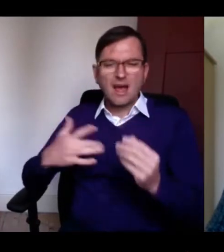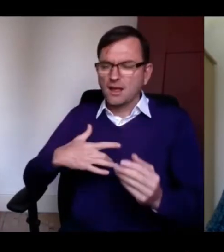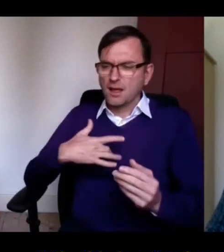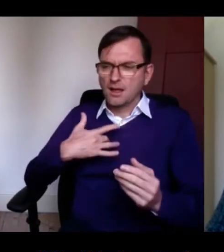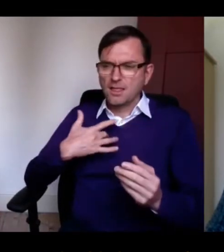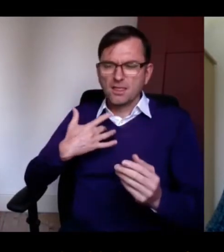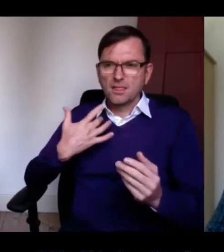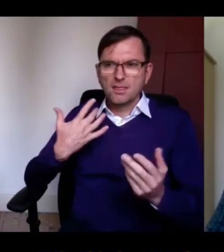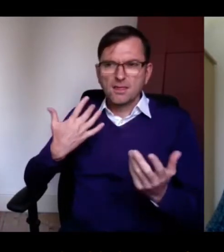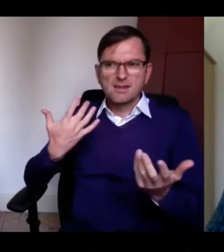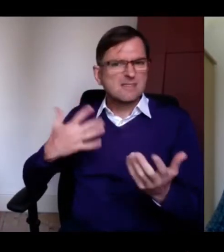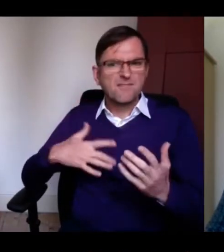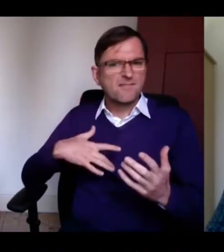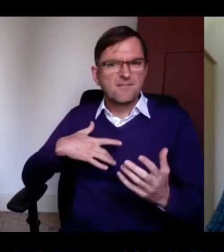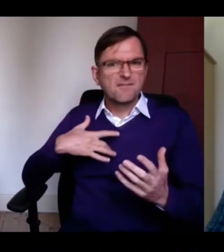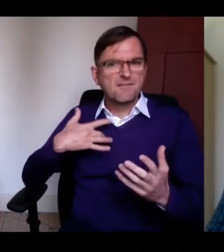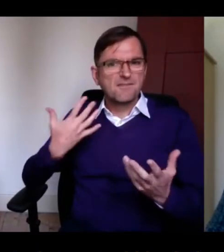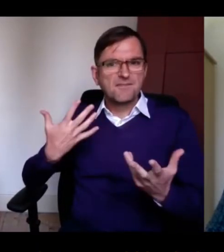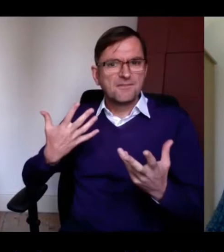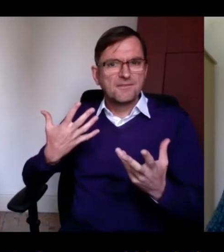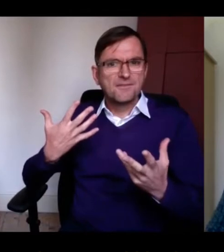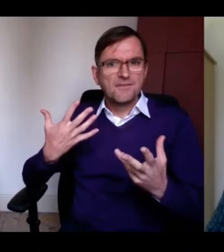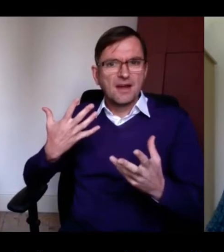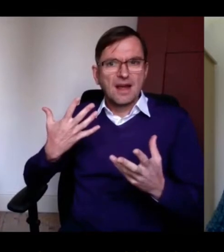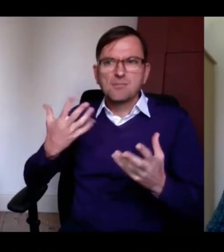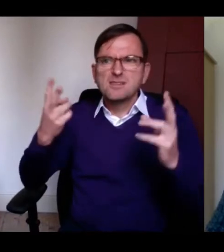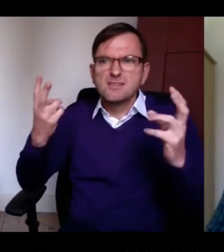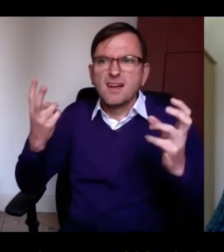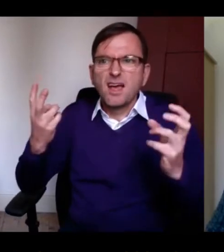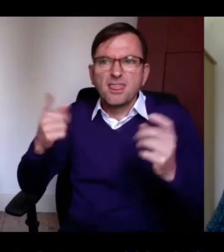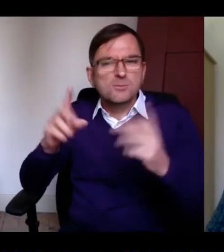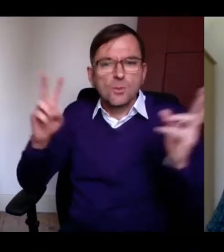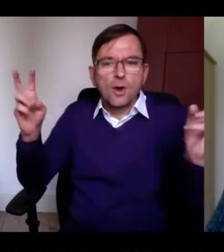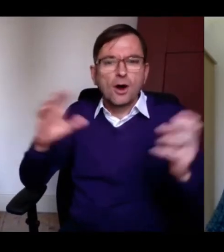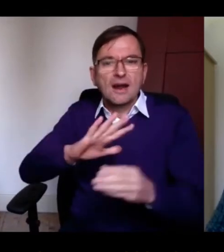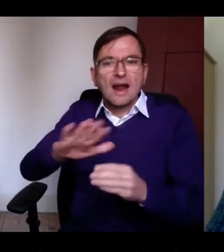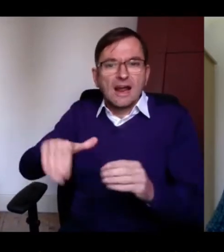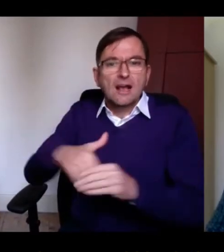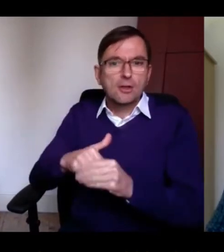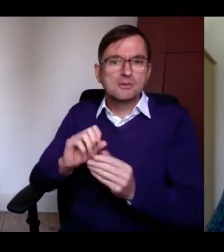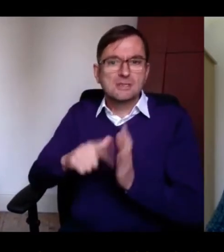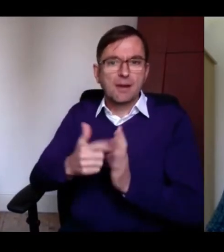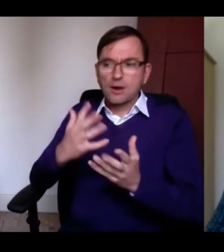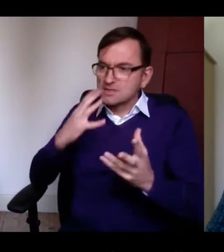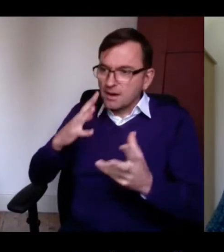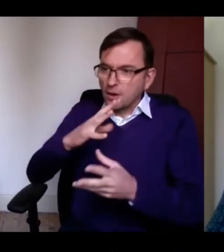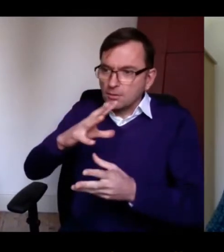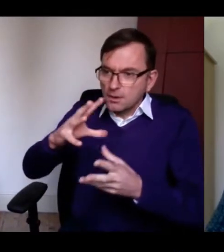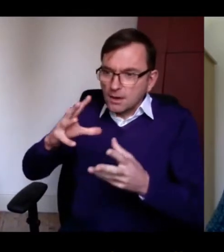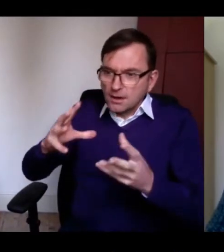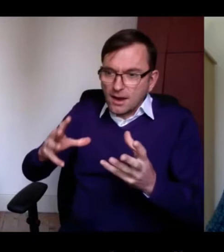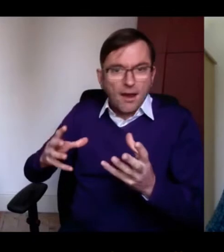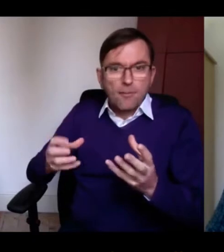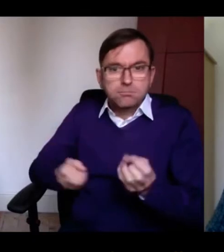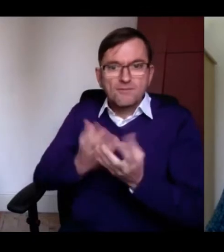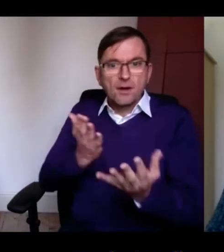so that's one aspect, but when you add back this signing, the voiceover and the subtitles, you just